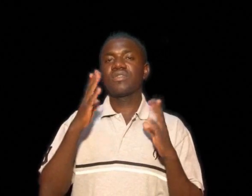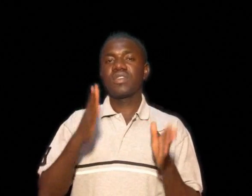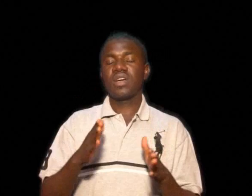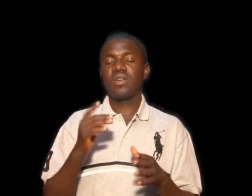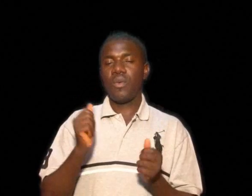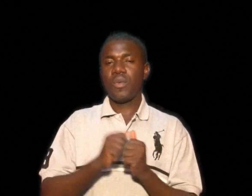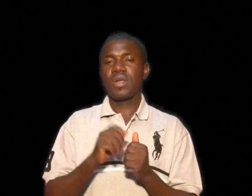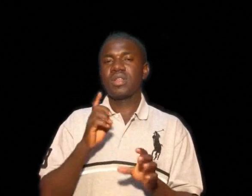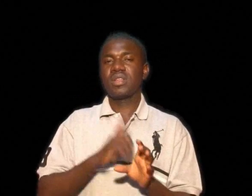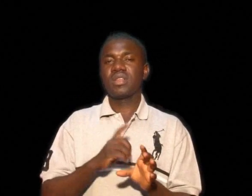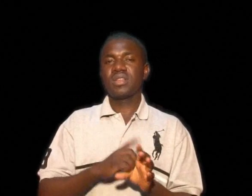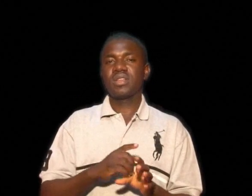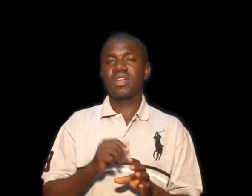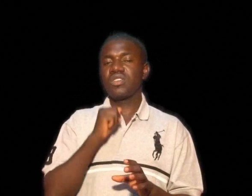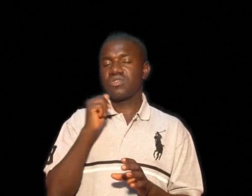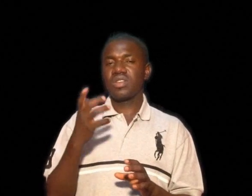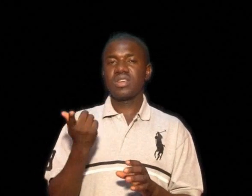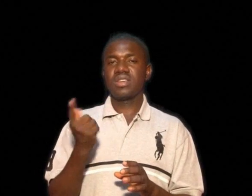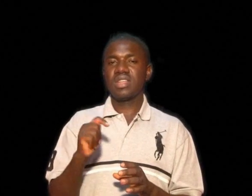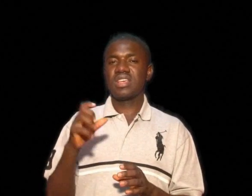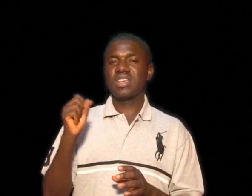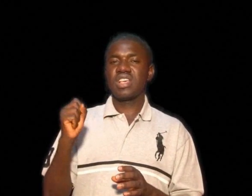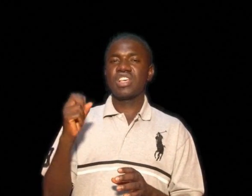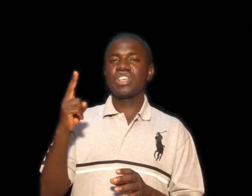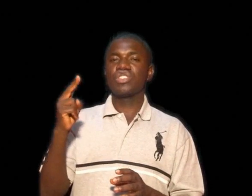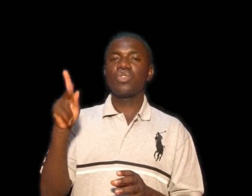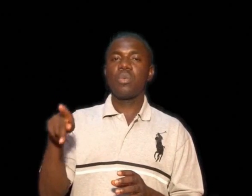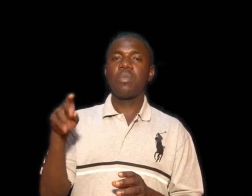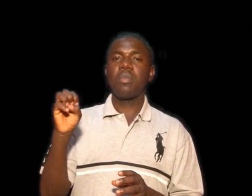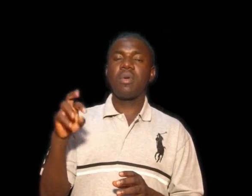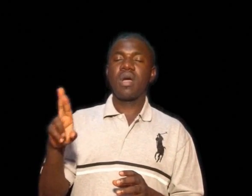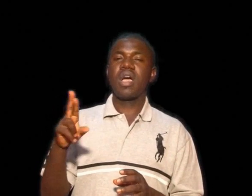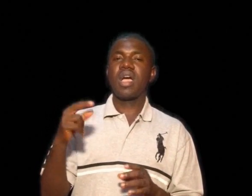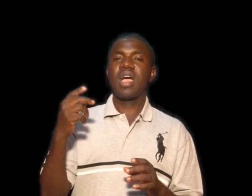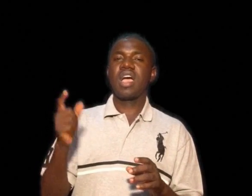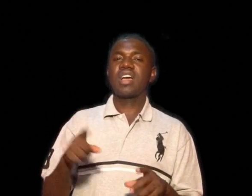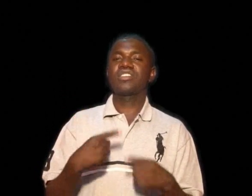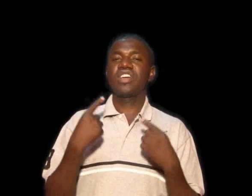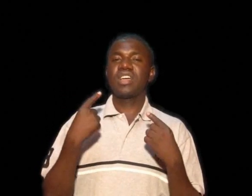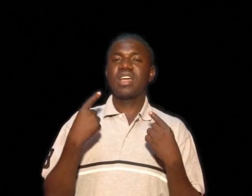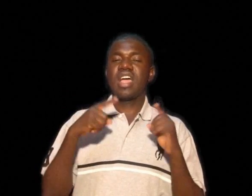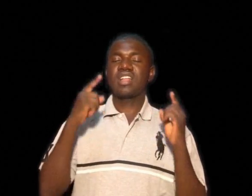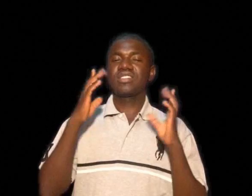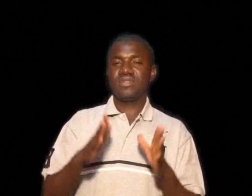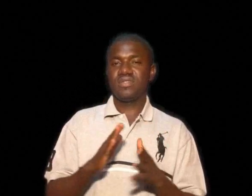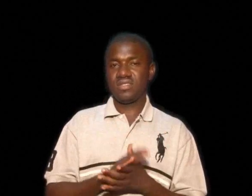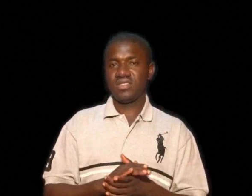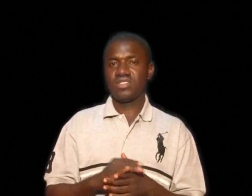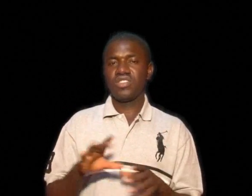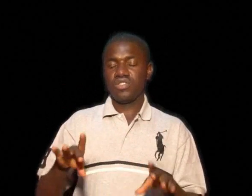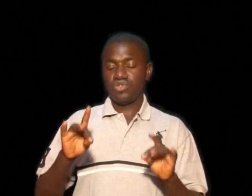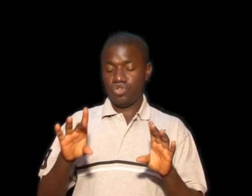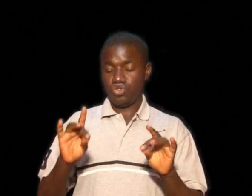with a disability, not just the super achiever. Choose words that describe accurately and